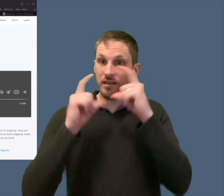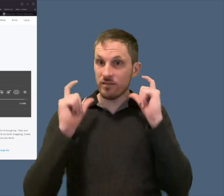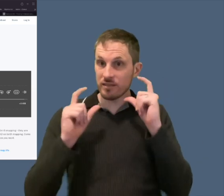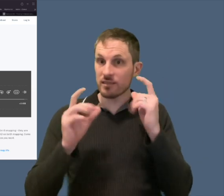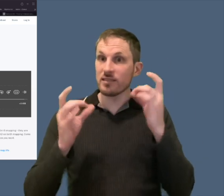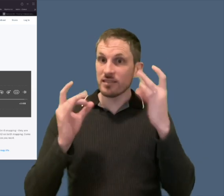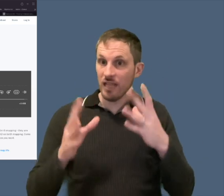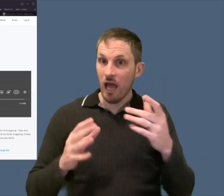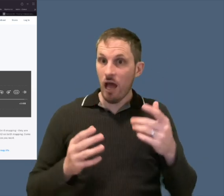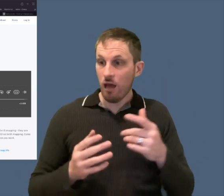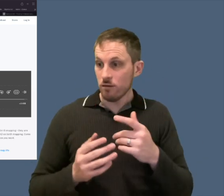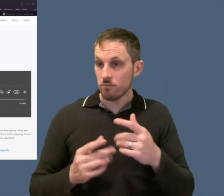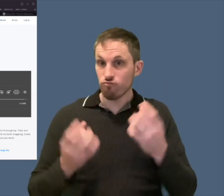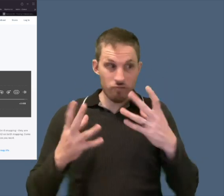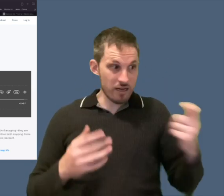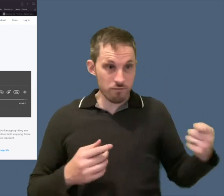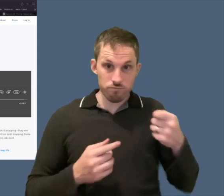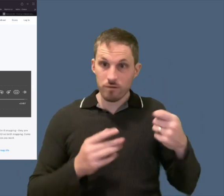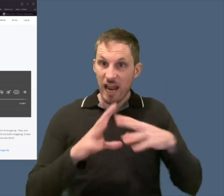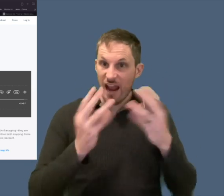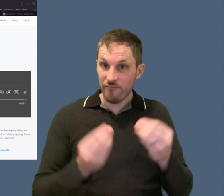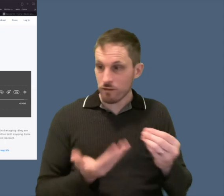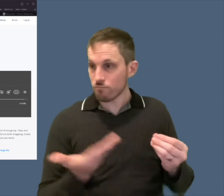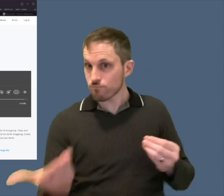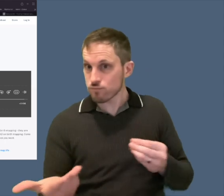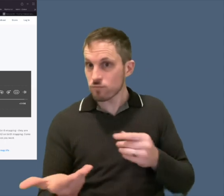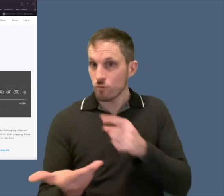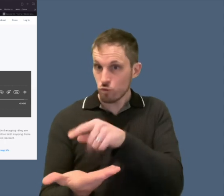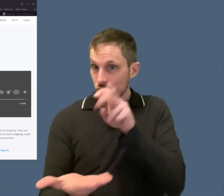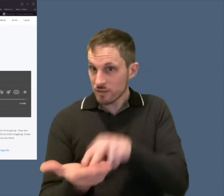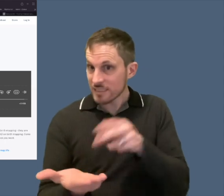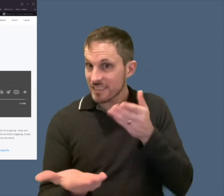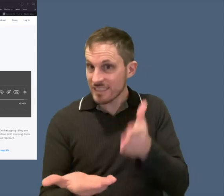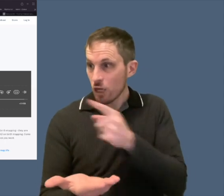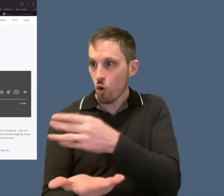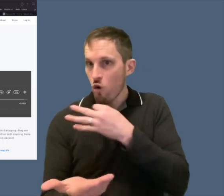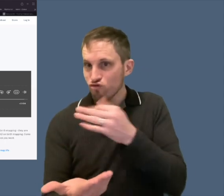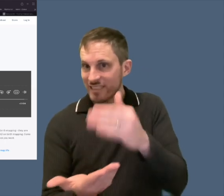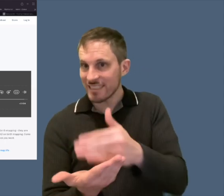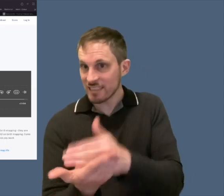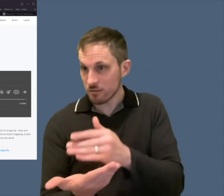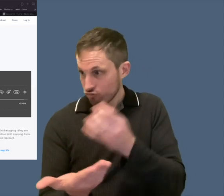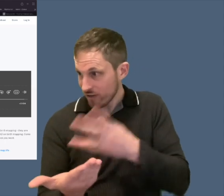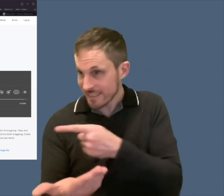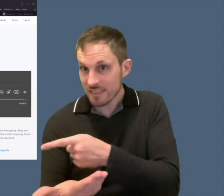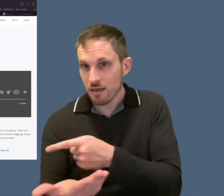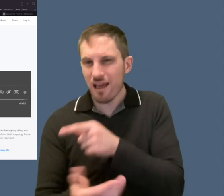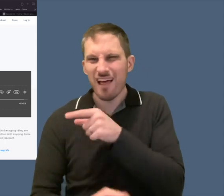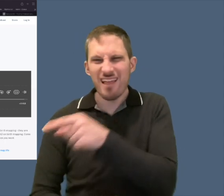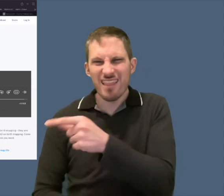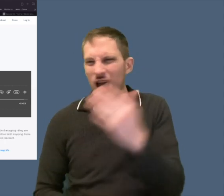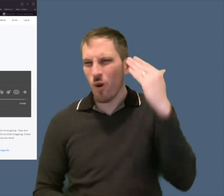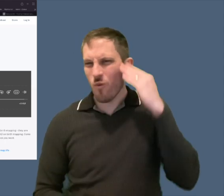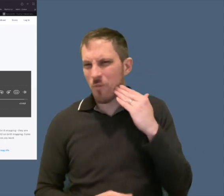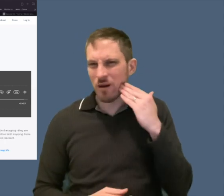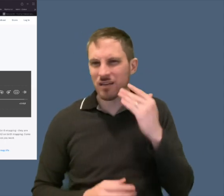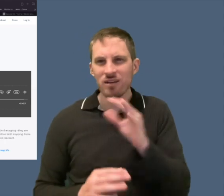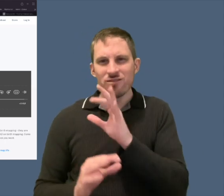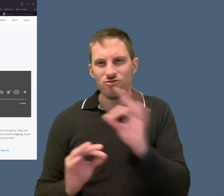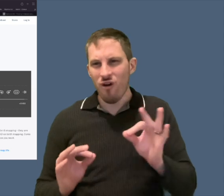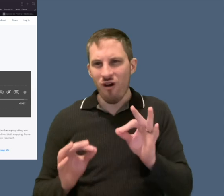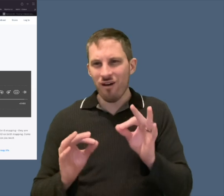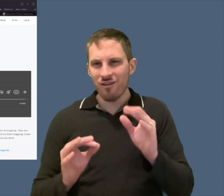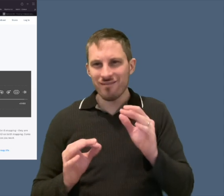to give you the consent protocol. These are your risks of the epidural. That woman is not going to go, oh, now you